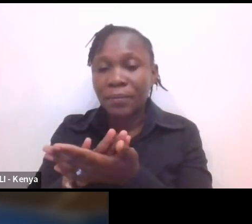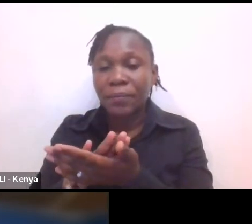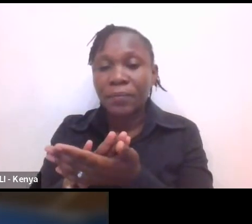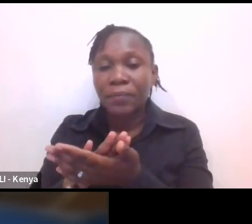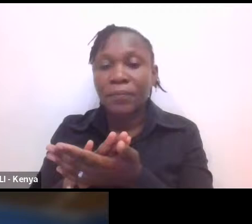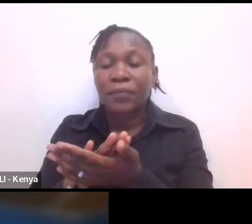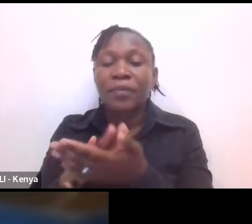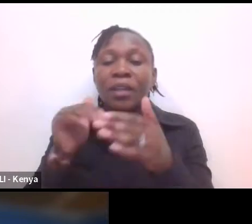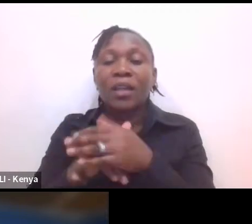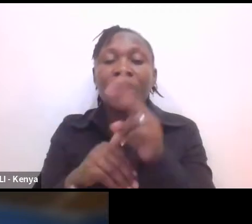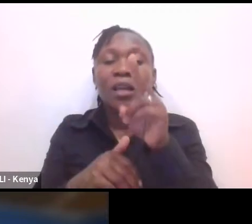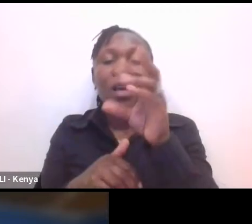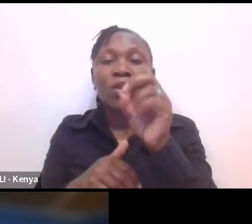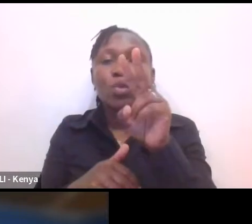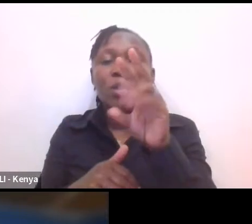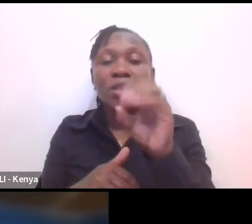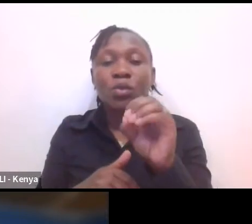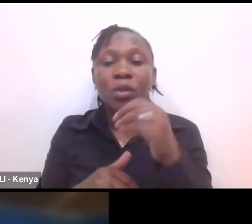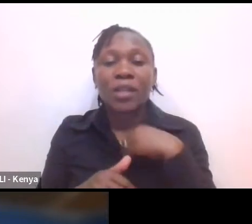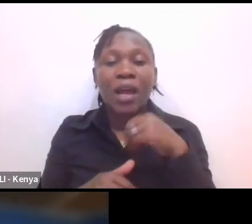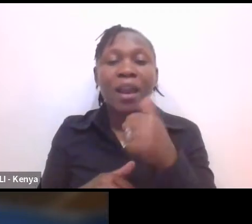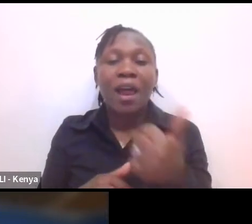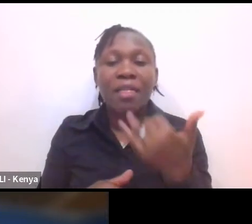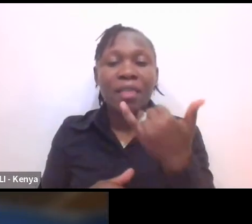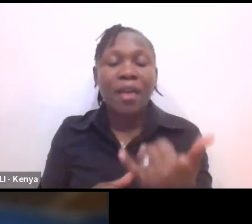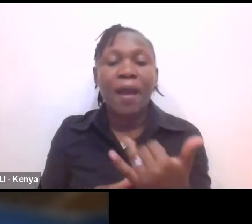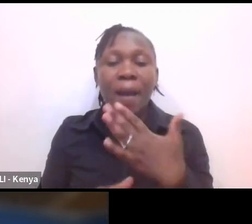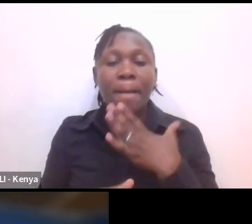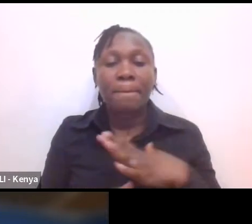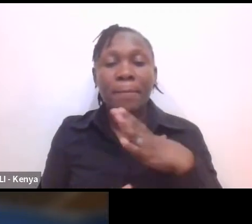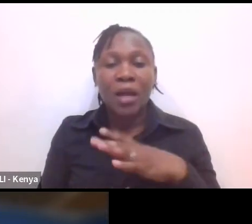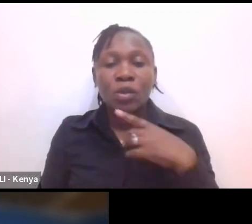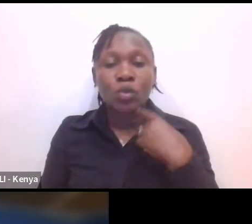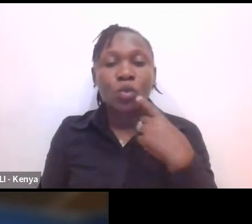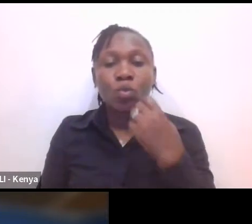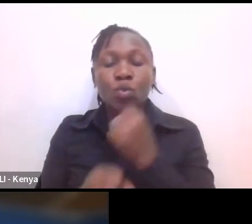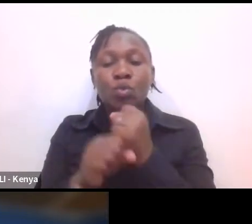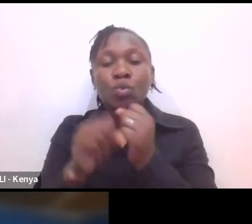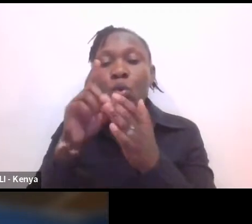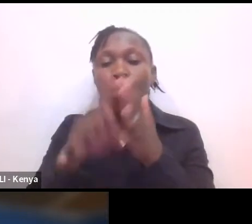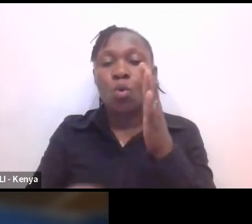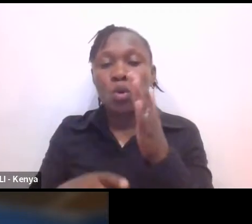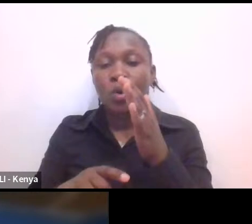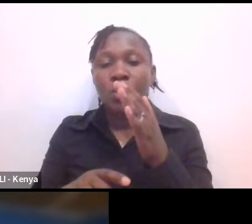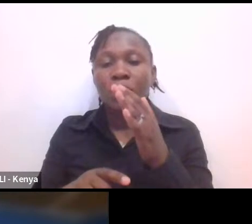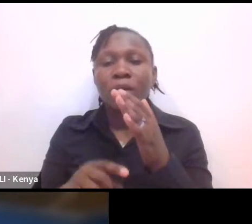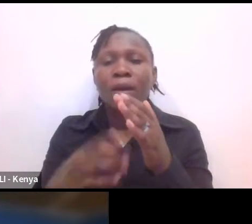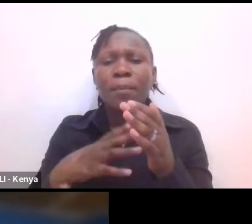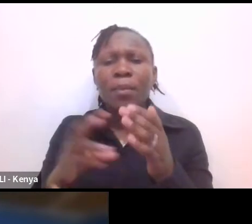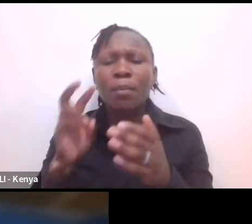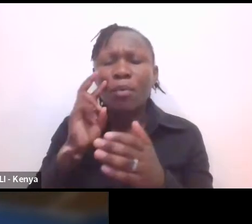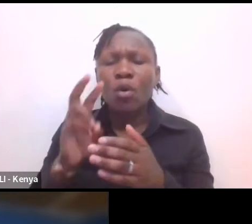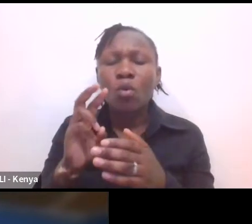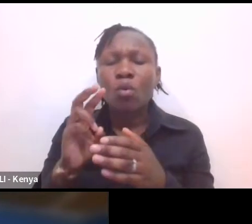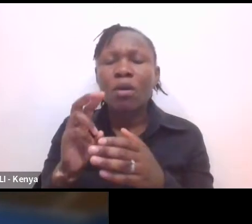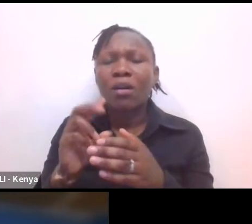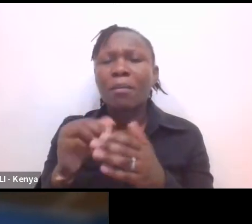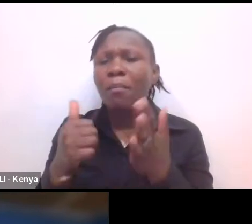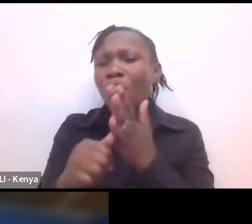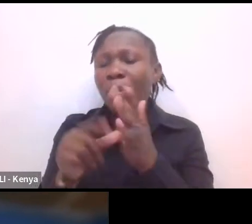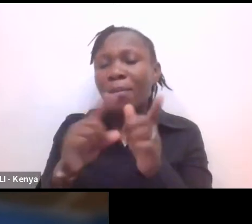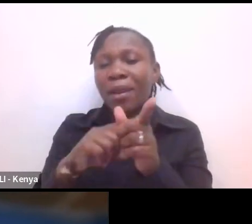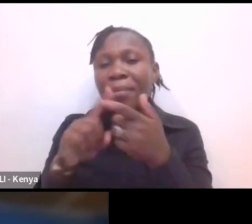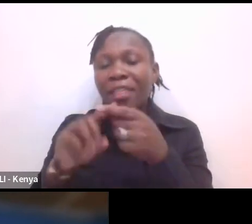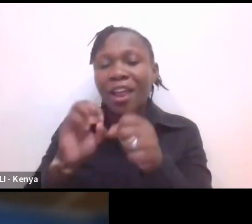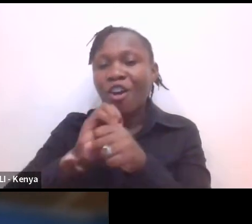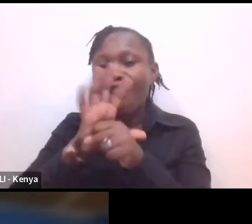collapse. He was close to being functionally innumerate, and then COVID hit. So I taught him maths online. And